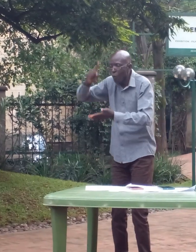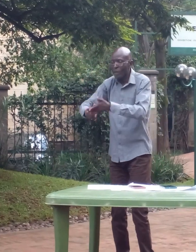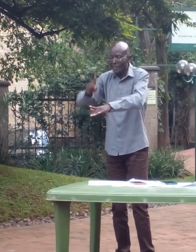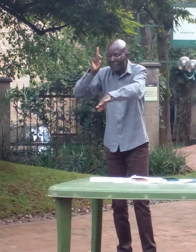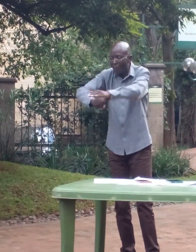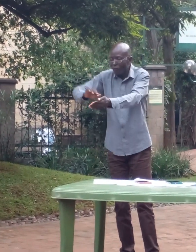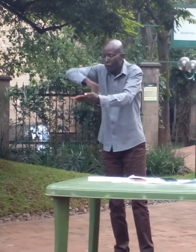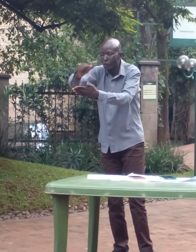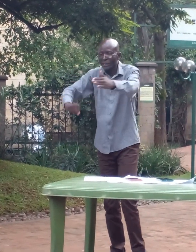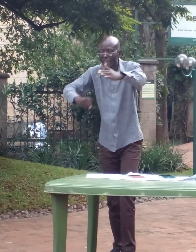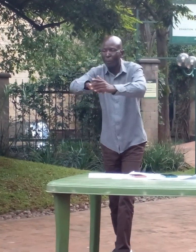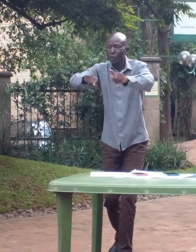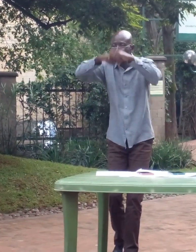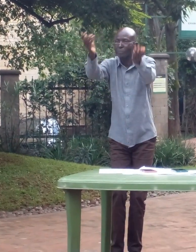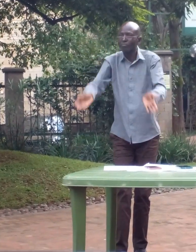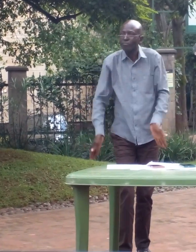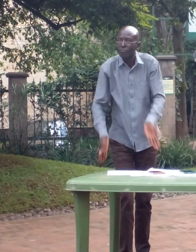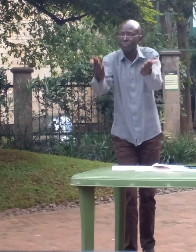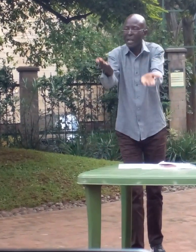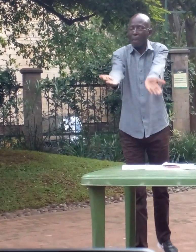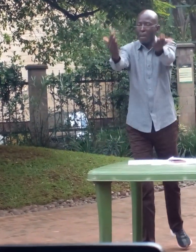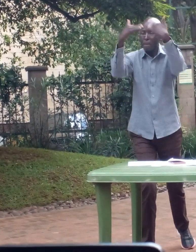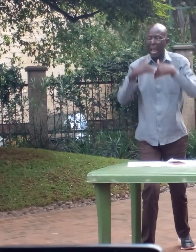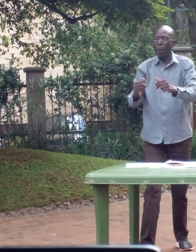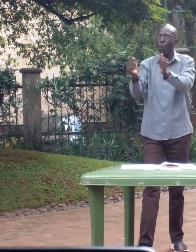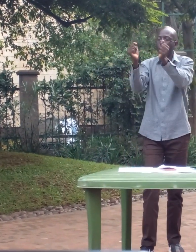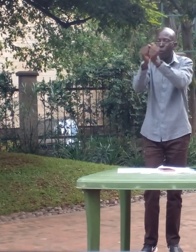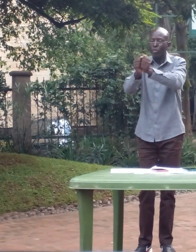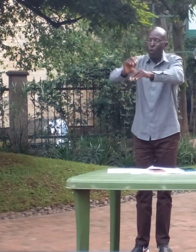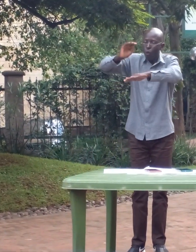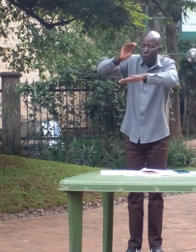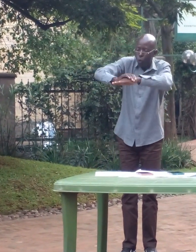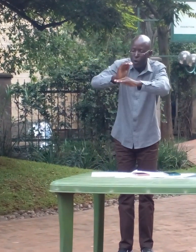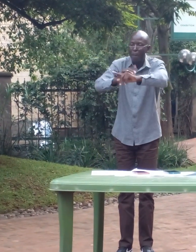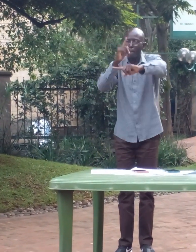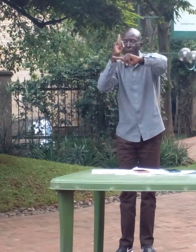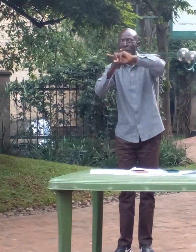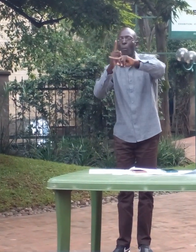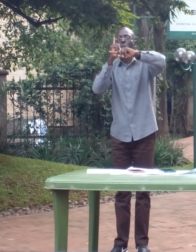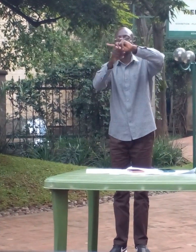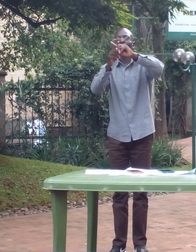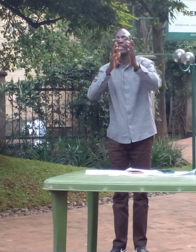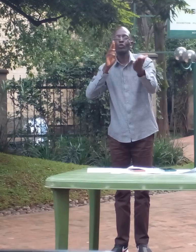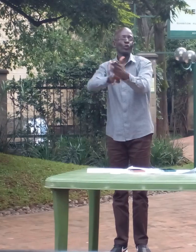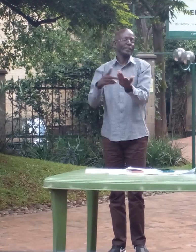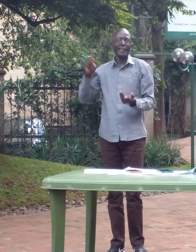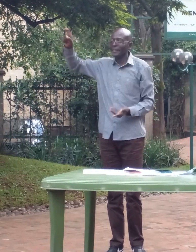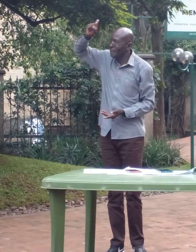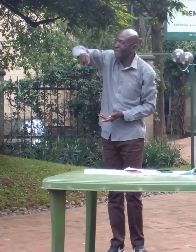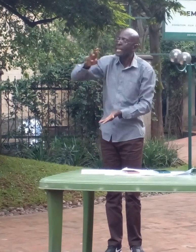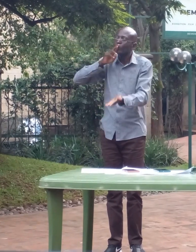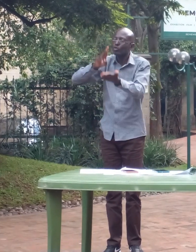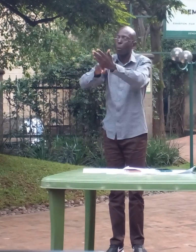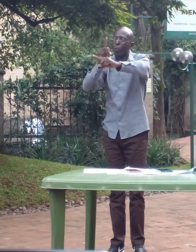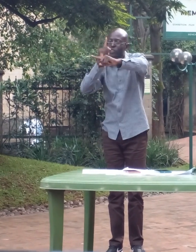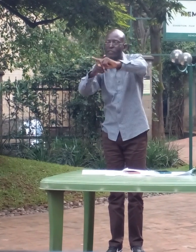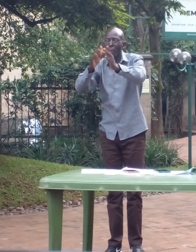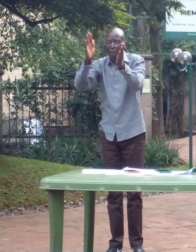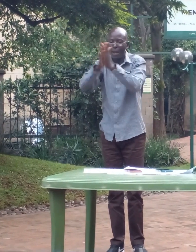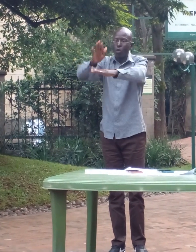So the government needs results. They need, if they support us, let us come back with very positive results so that when next time we